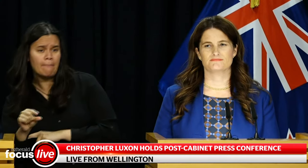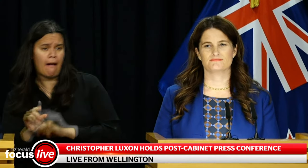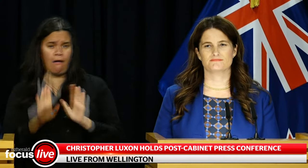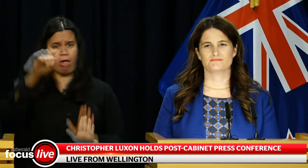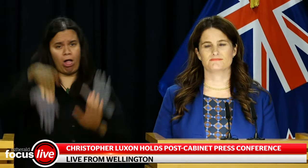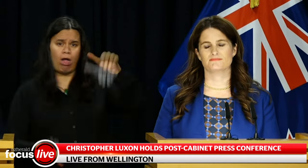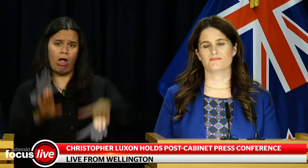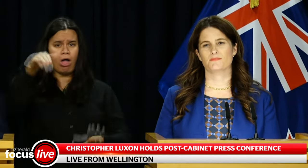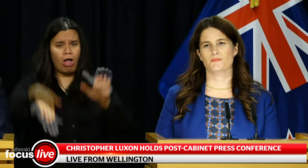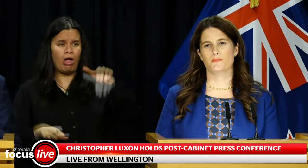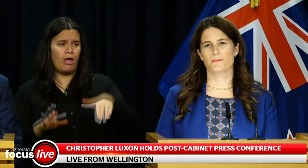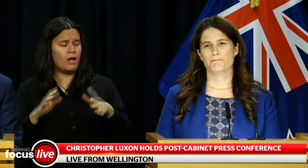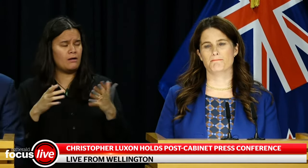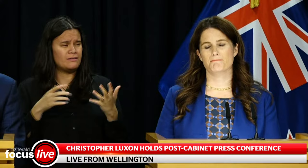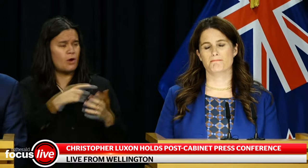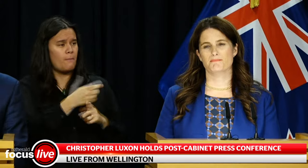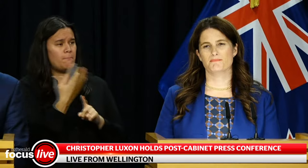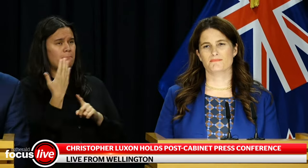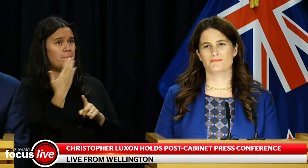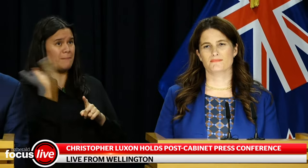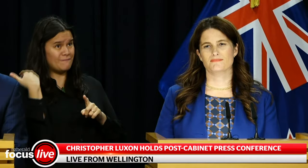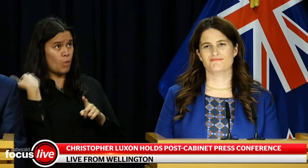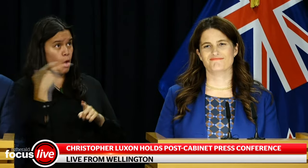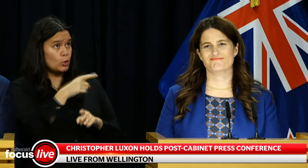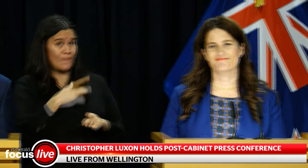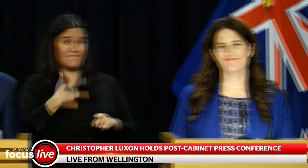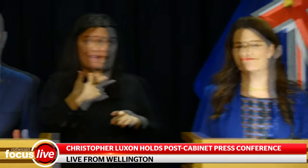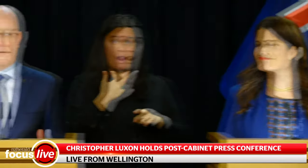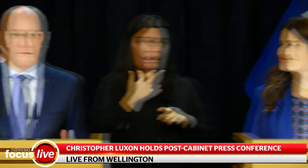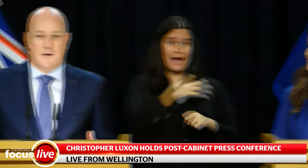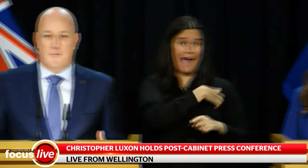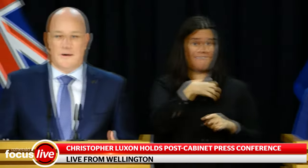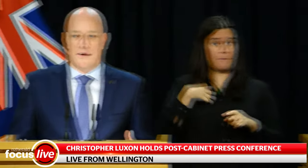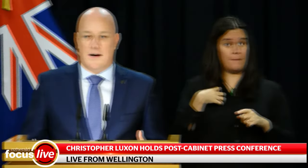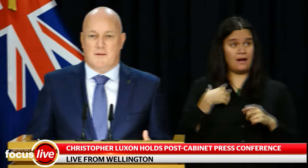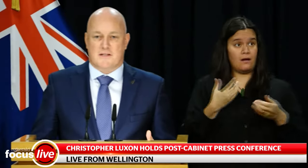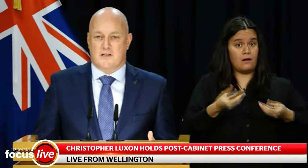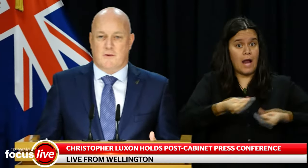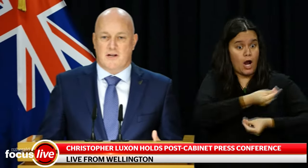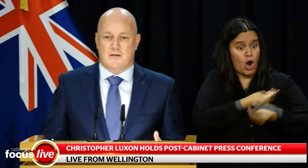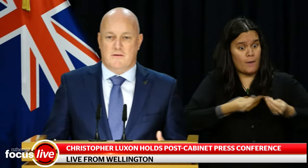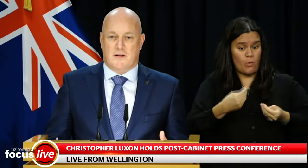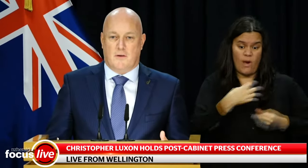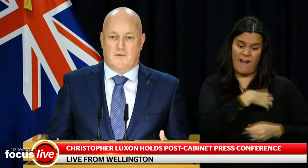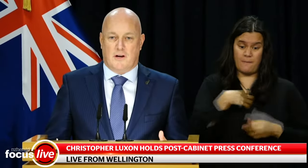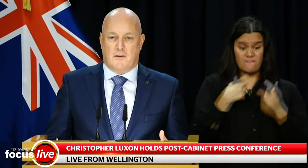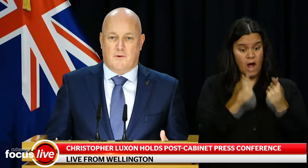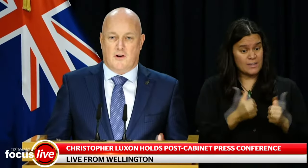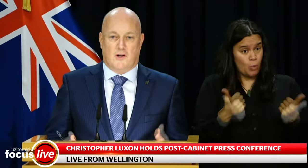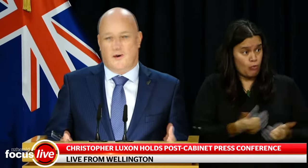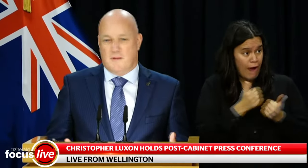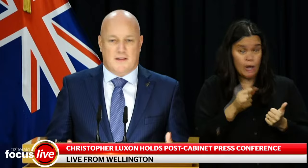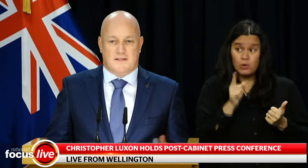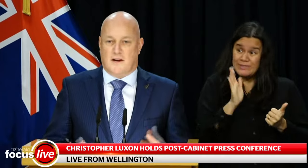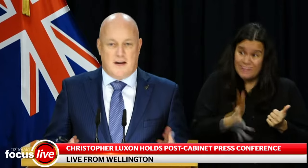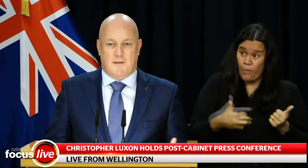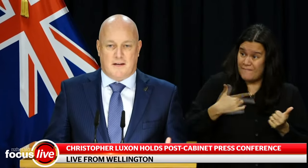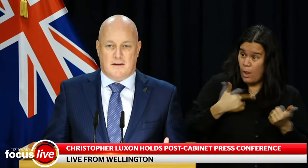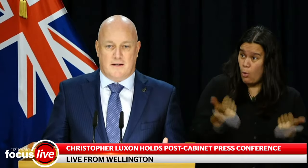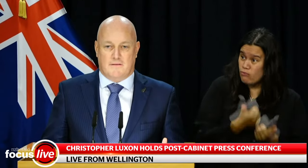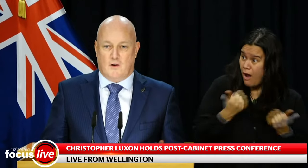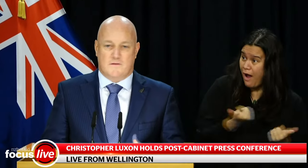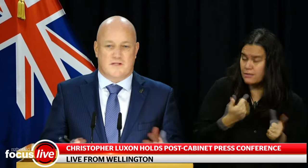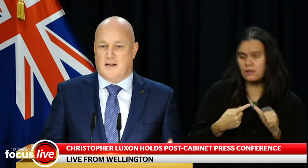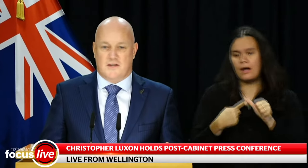past, in terms of the fiscal space that you find yourself in? Yeah, look, I mean, I just would say, look, we're in a pretty dynamic situation. You know, we've got an economy that's